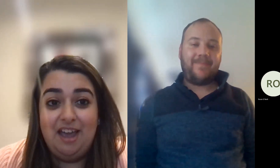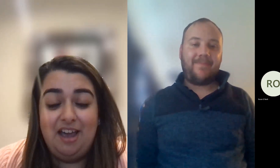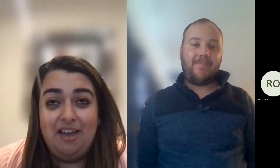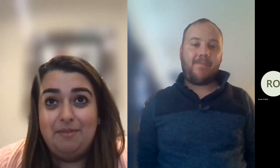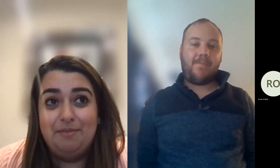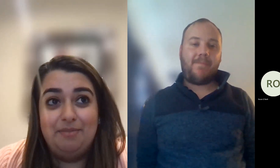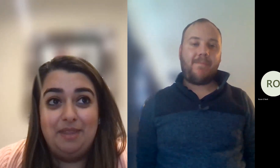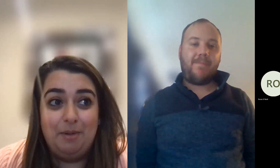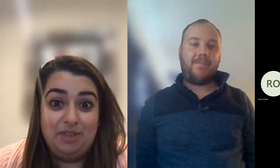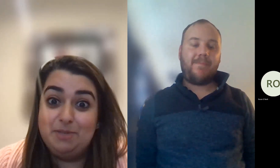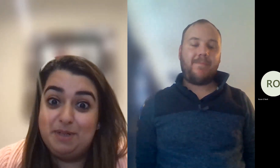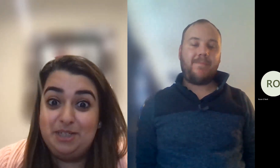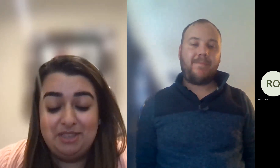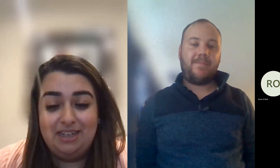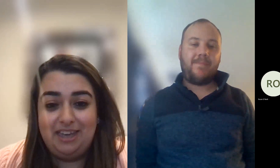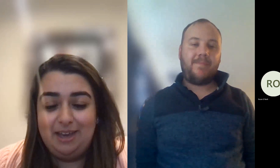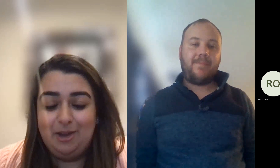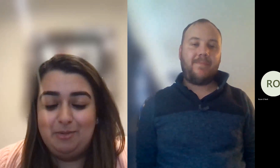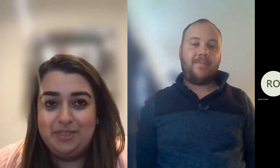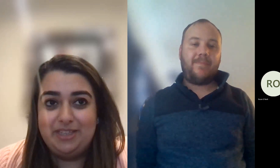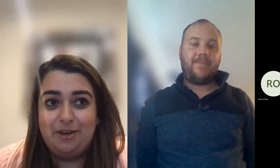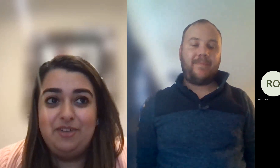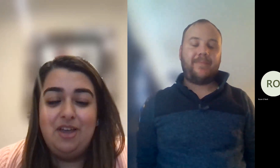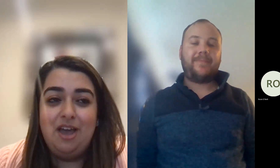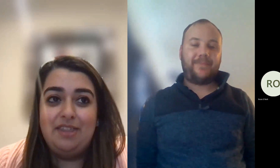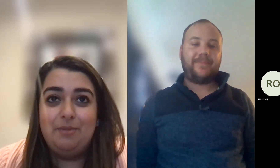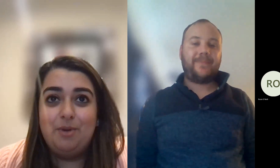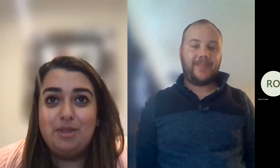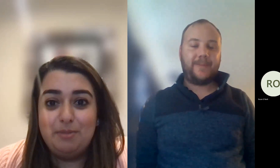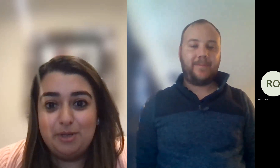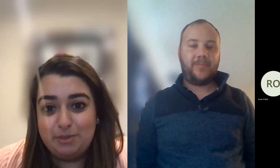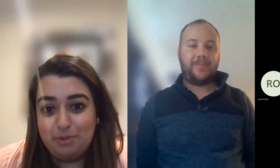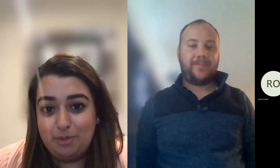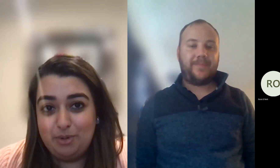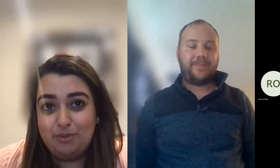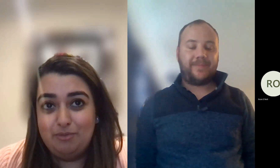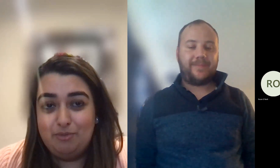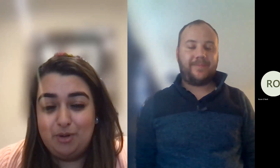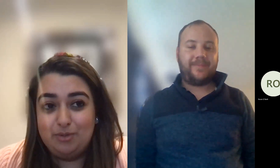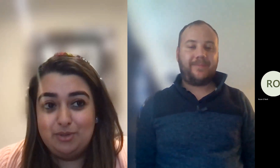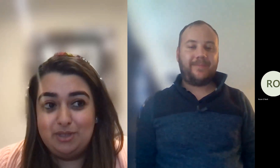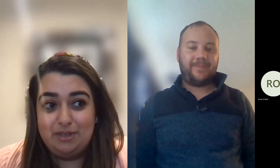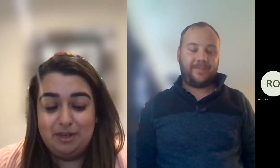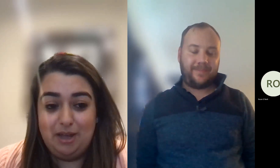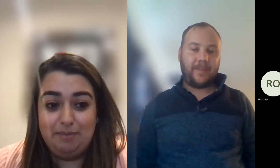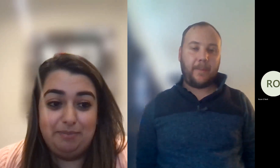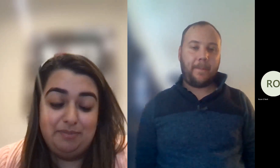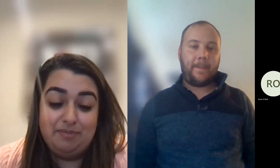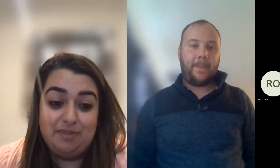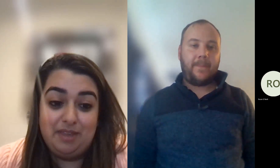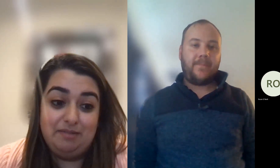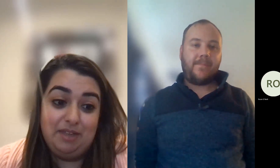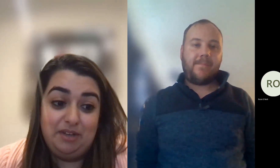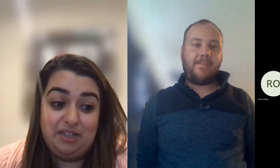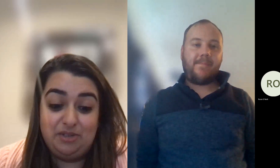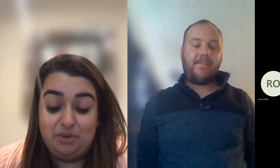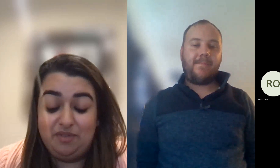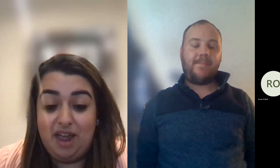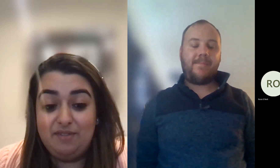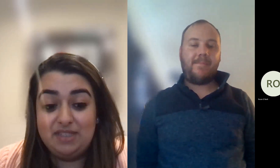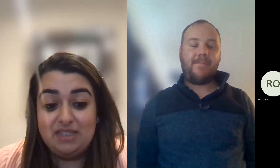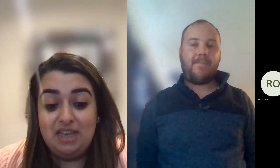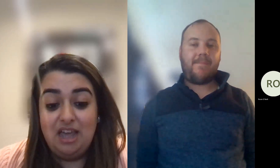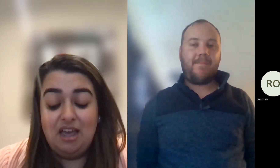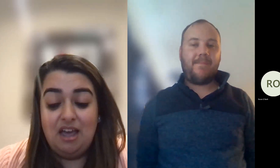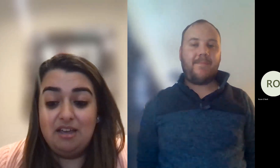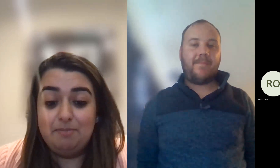care, especially within a care home itself. I think one of the most important roles and that you need to sort